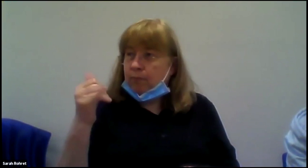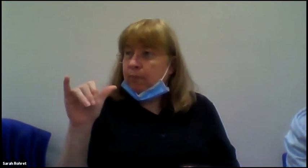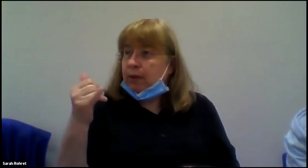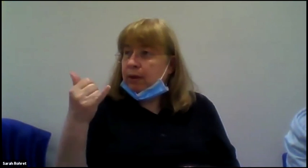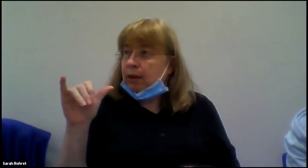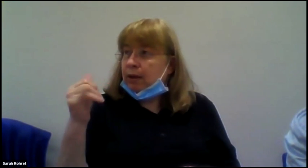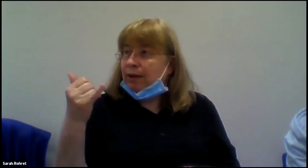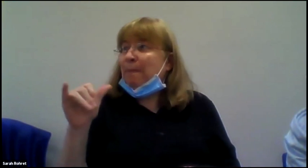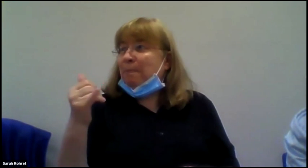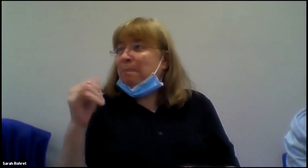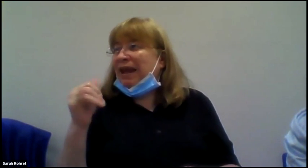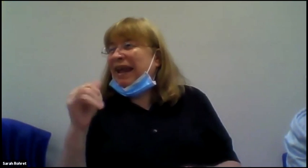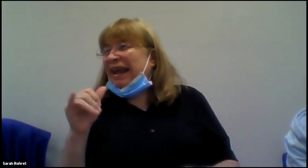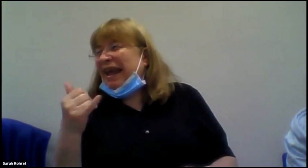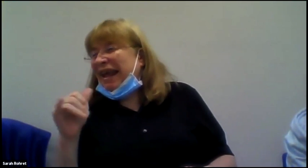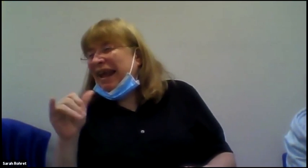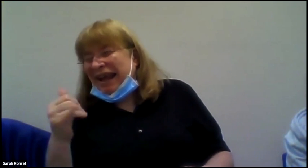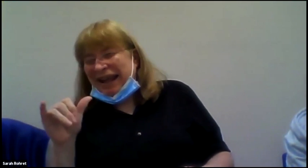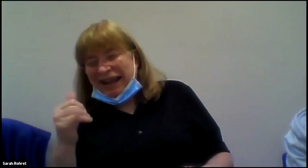loose. Yep.